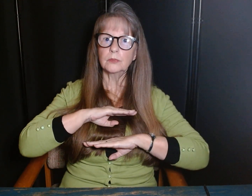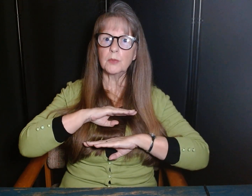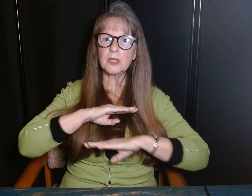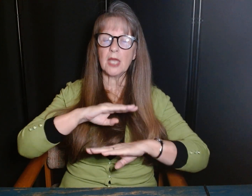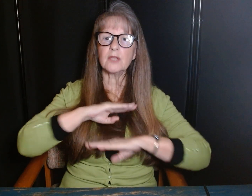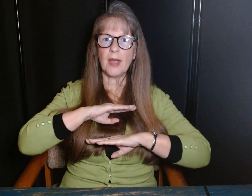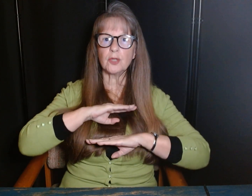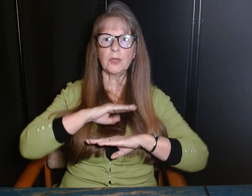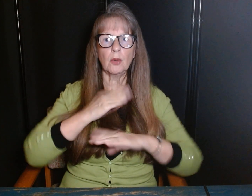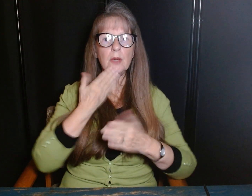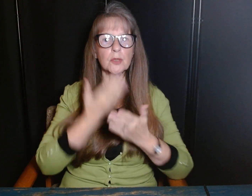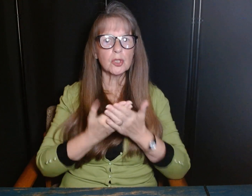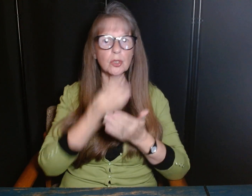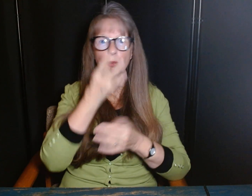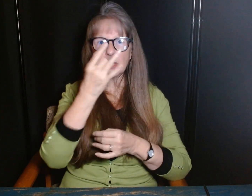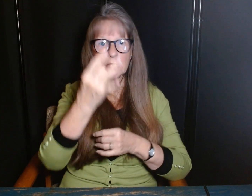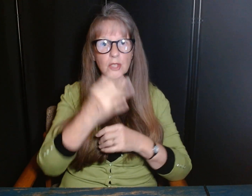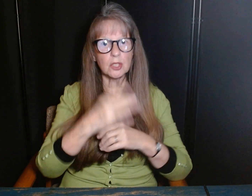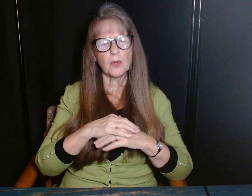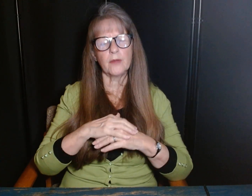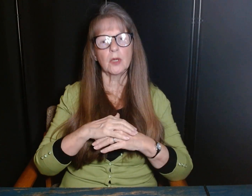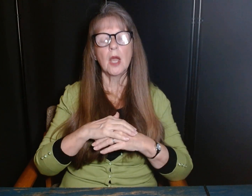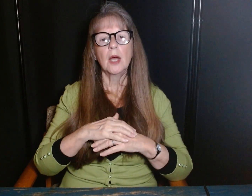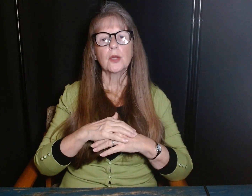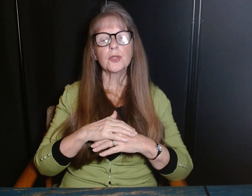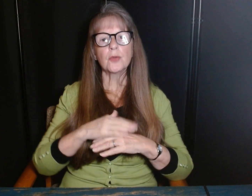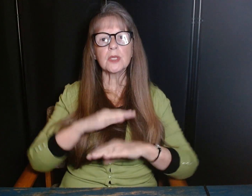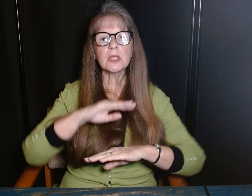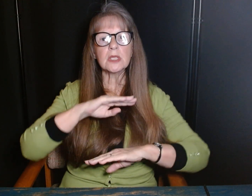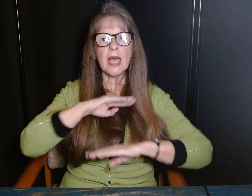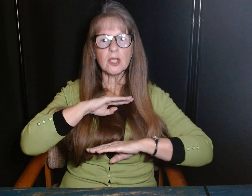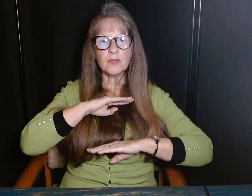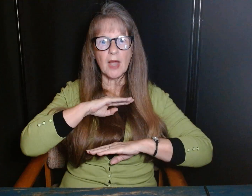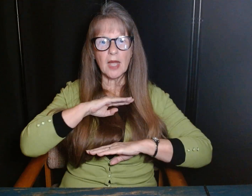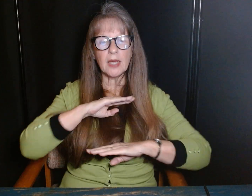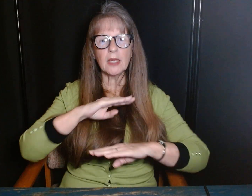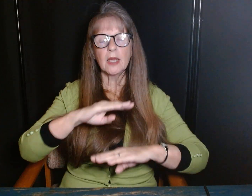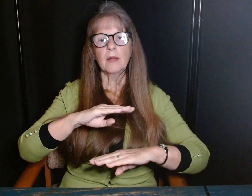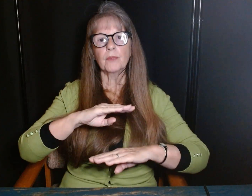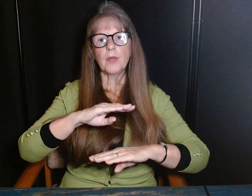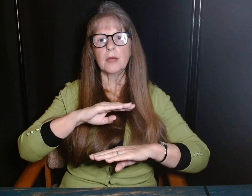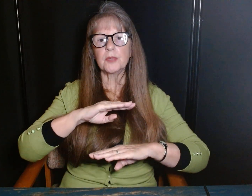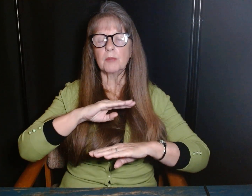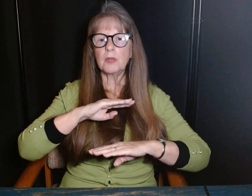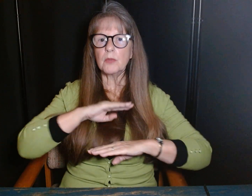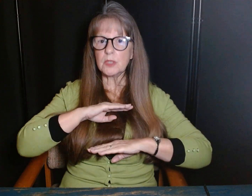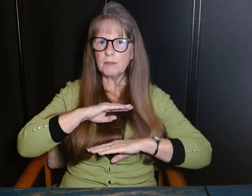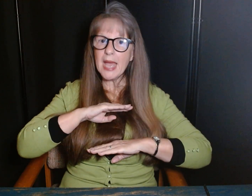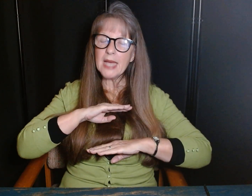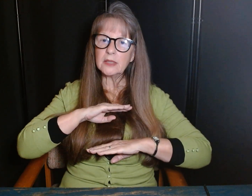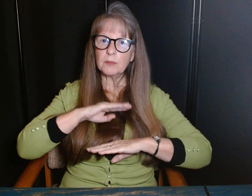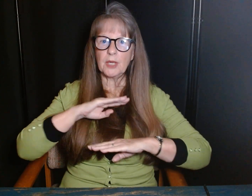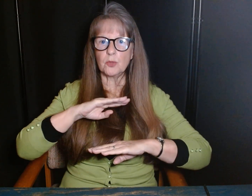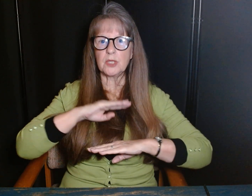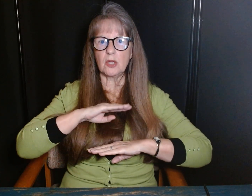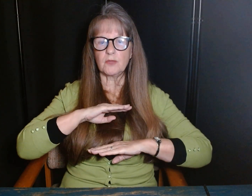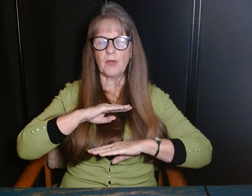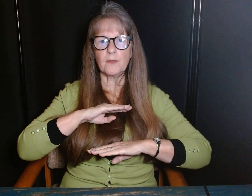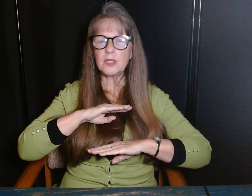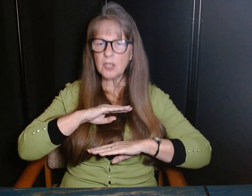was satisfactory or it was good or delicious, whatever. So this is satisfied. Something was met because it was satisfied. If it's not,